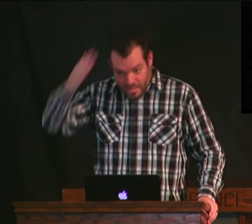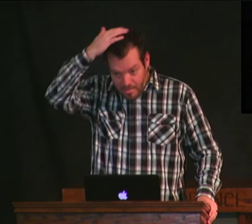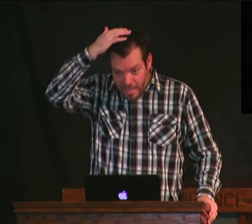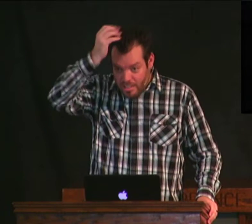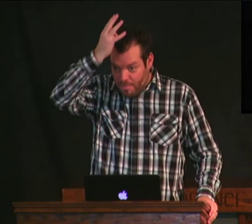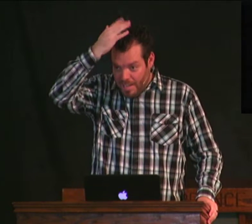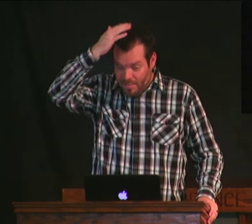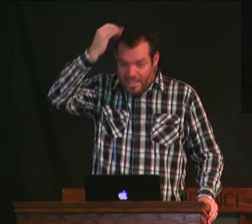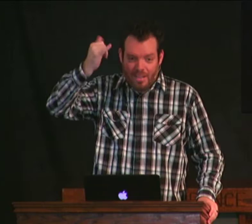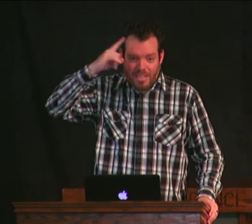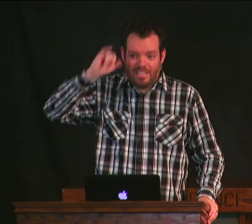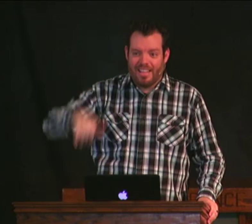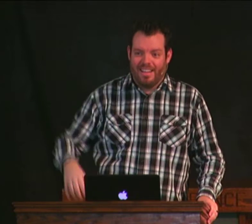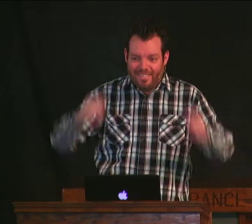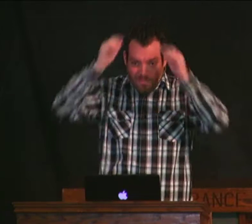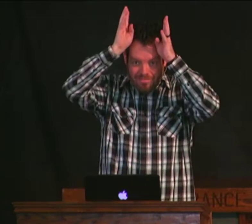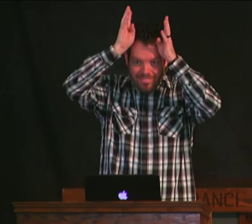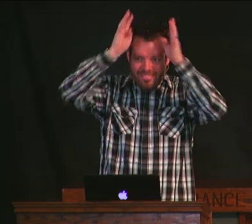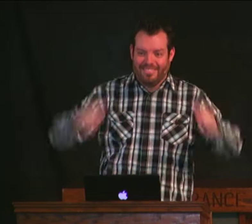My hair is spiky right now because of that.